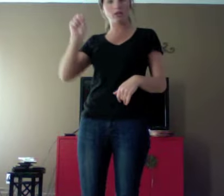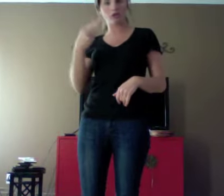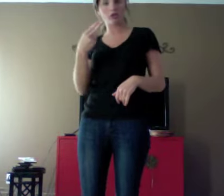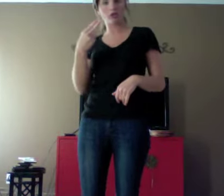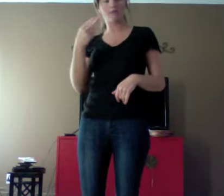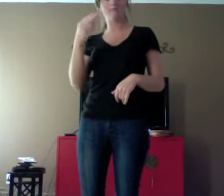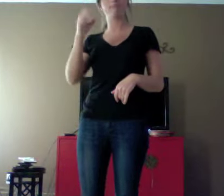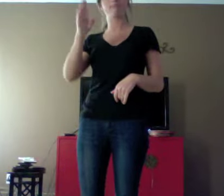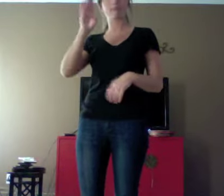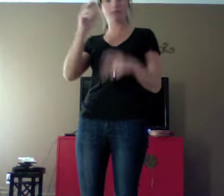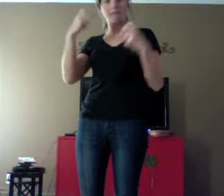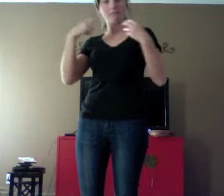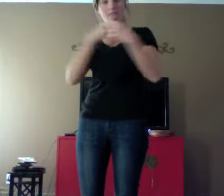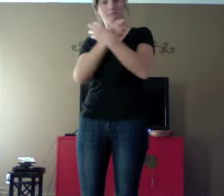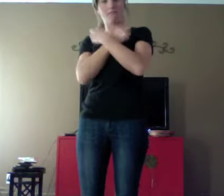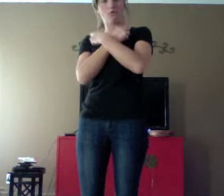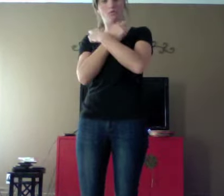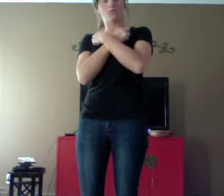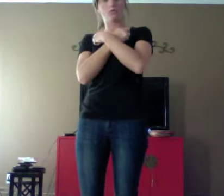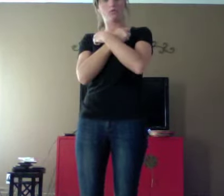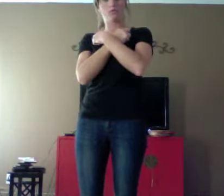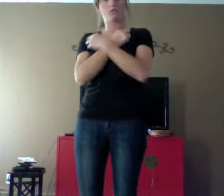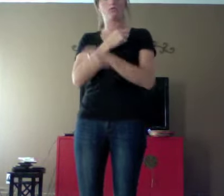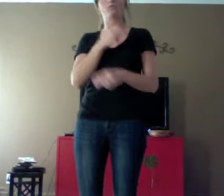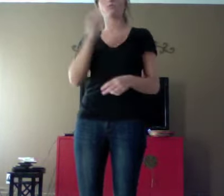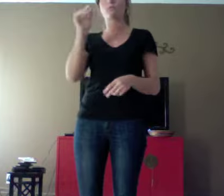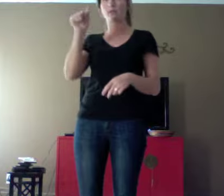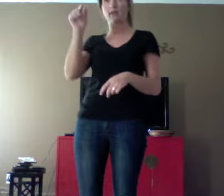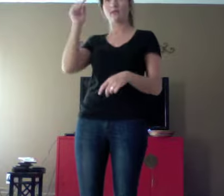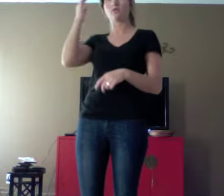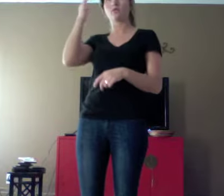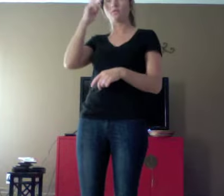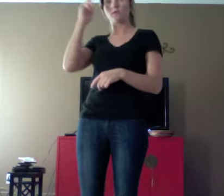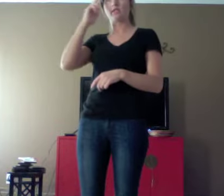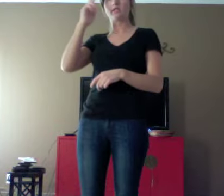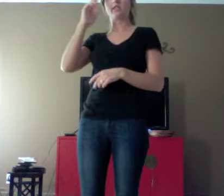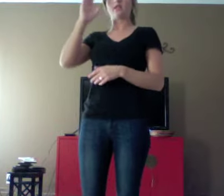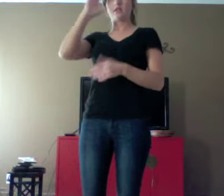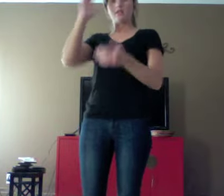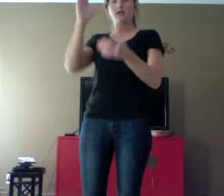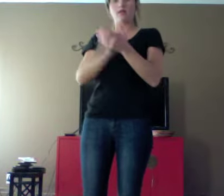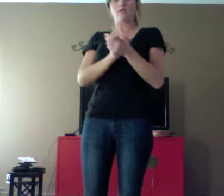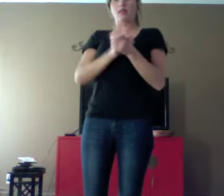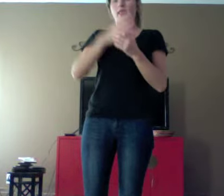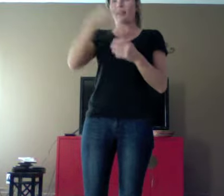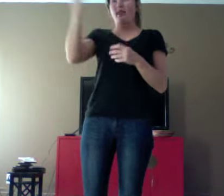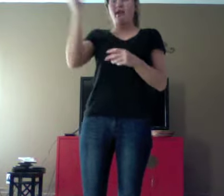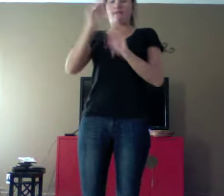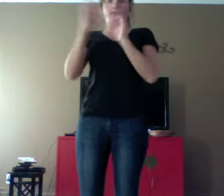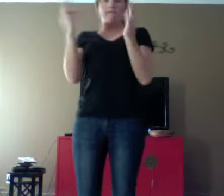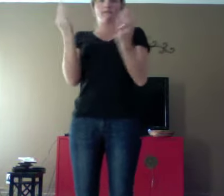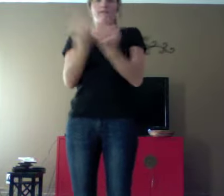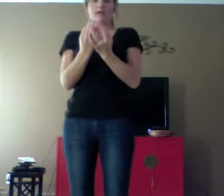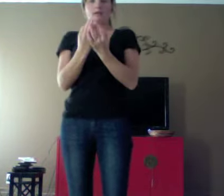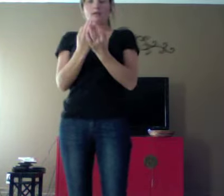and be joined to his wife and the two shall become one flesh. This is a great mystery, but I speak concerning Christ and the